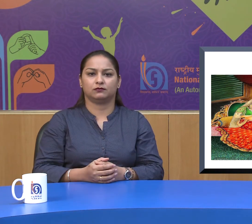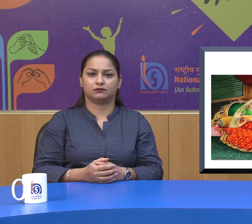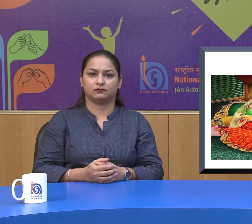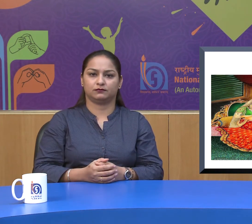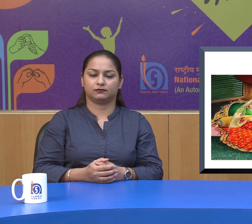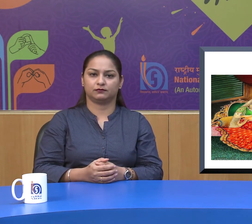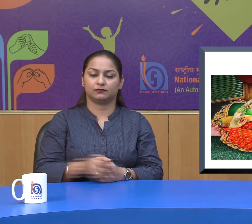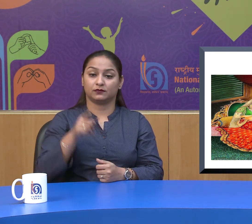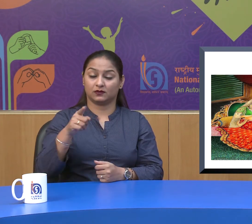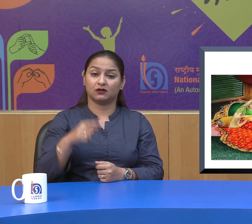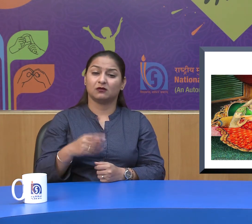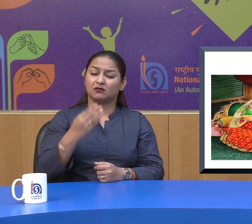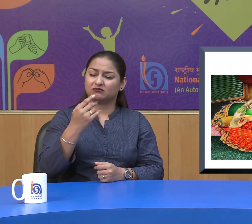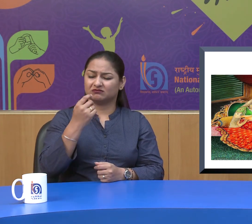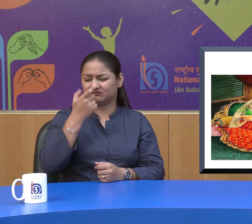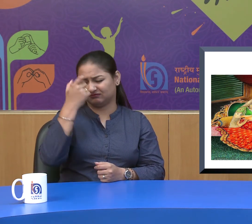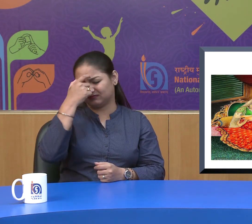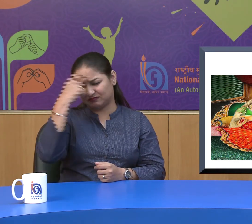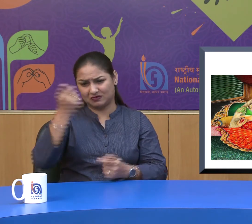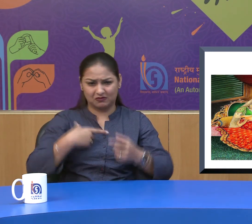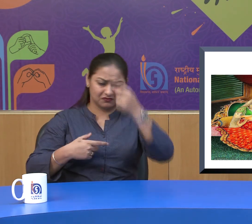They faced immense hardship